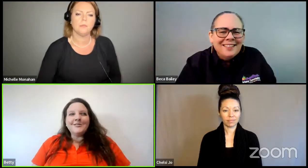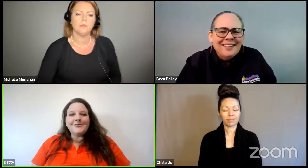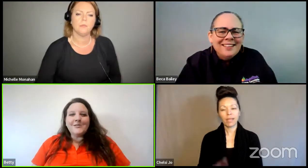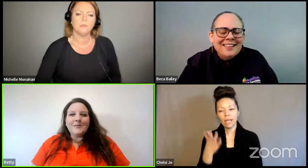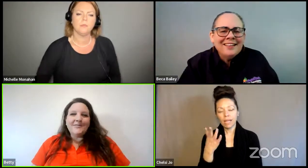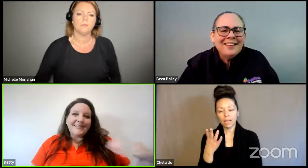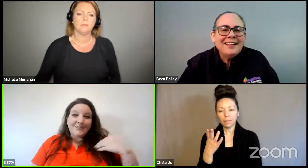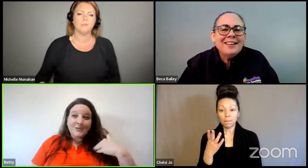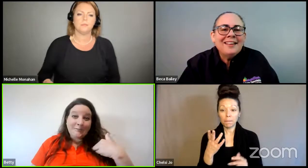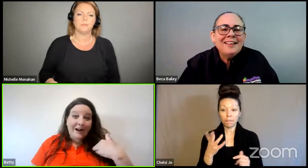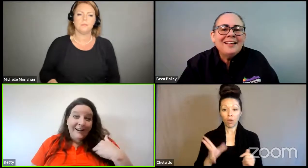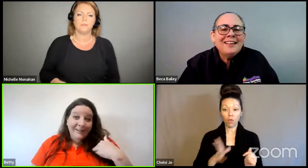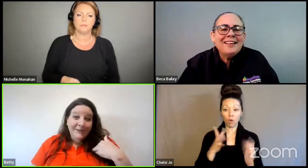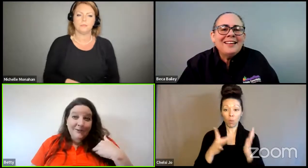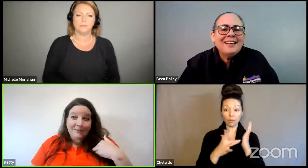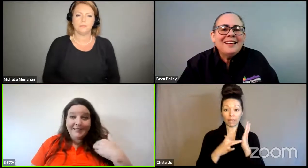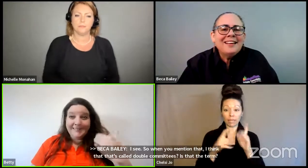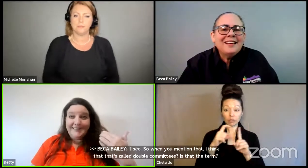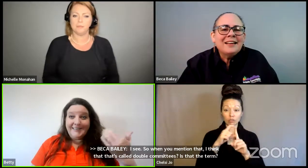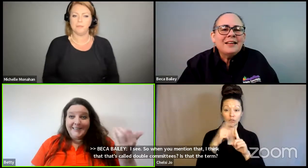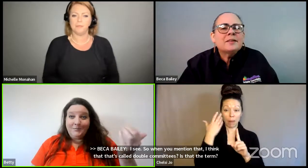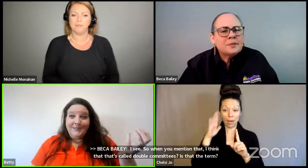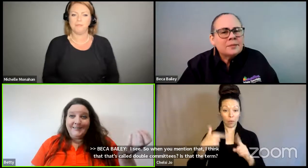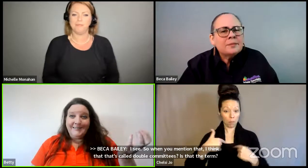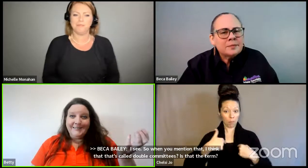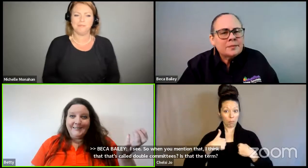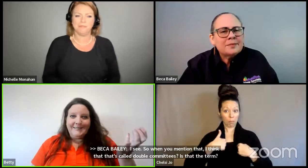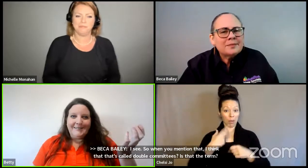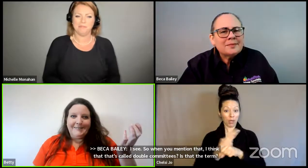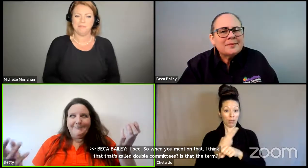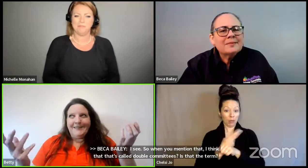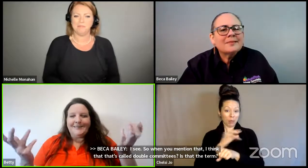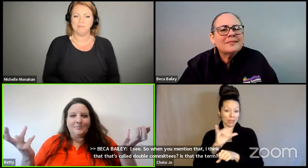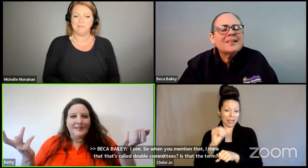the technical term. That's the term I use because I think it's pretty